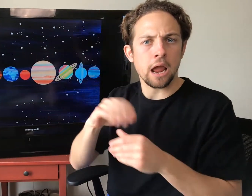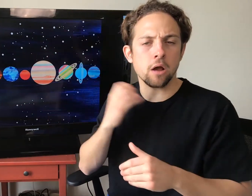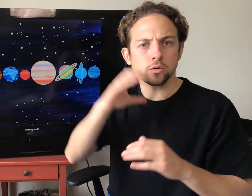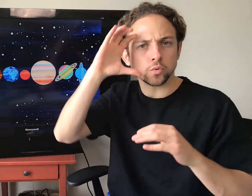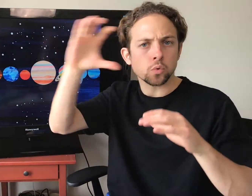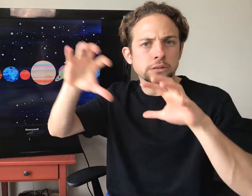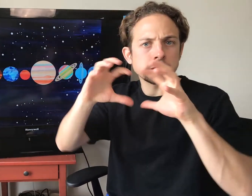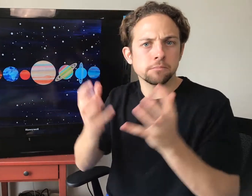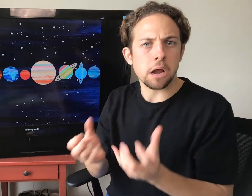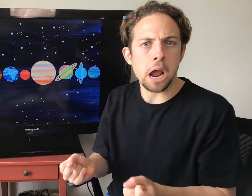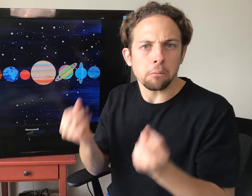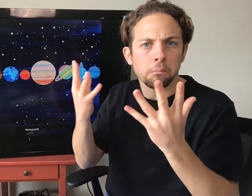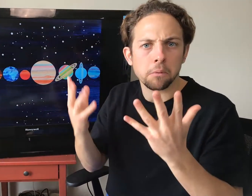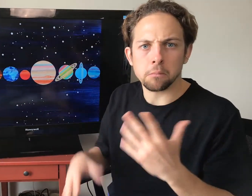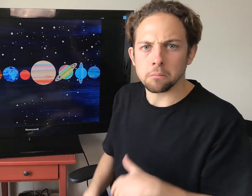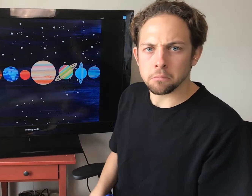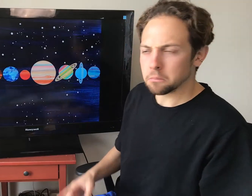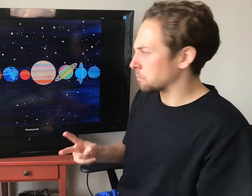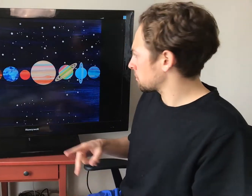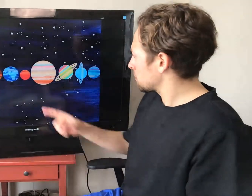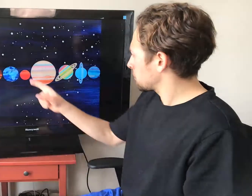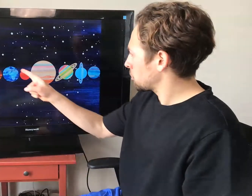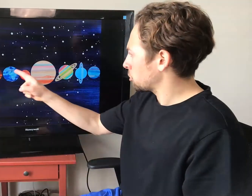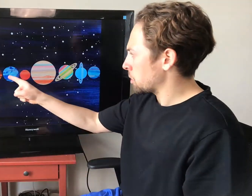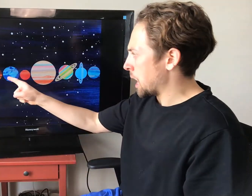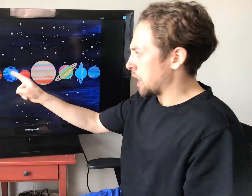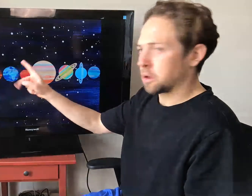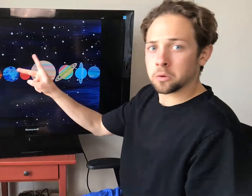Do you remember how many planets are in our solar system?